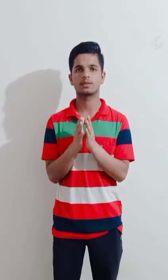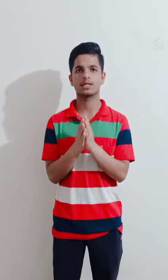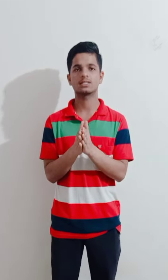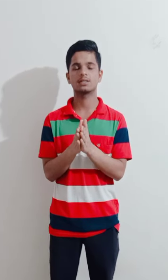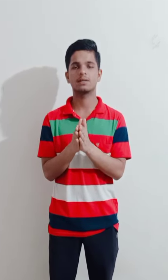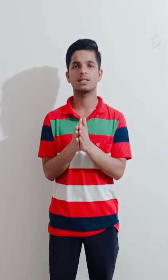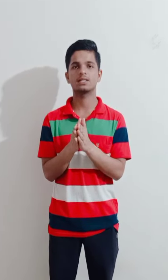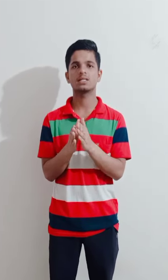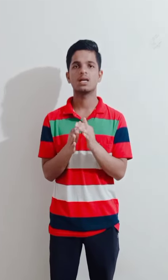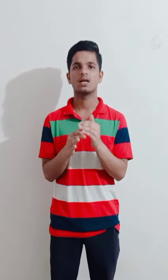recursion method is